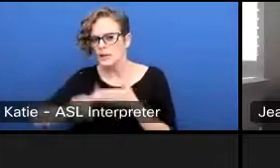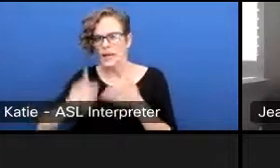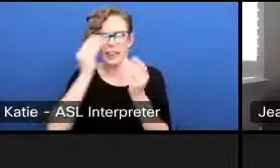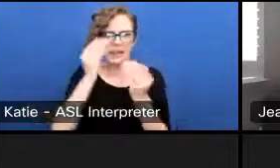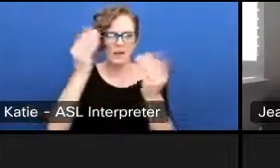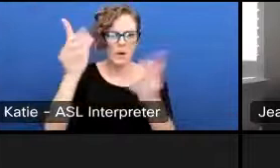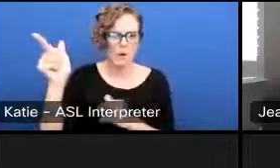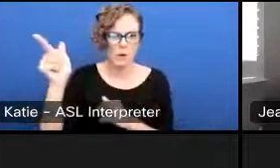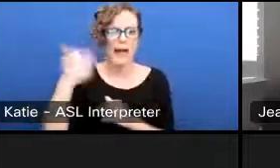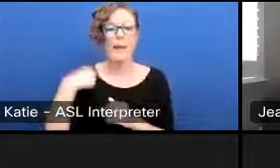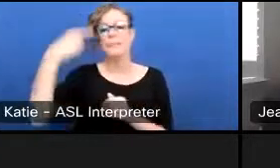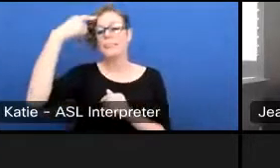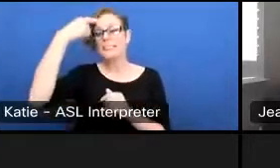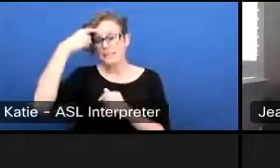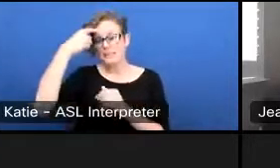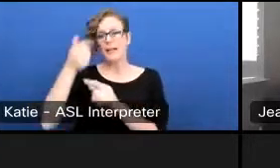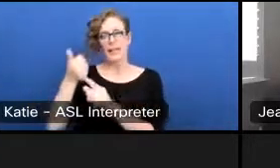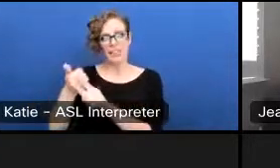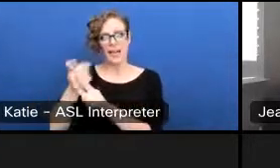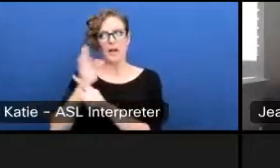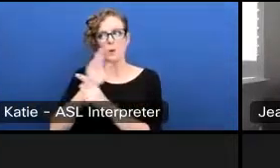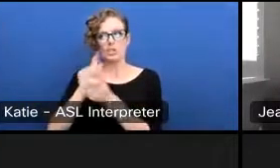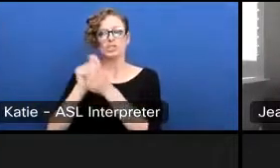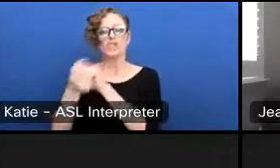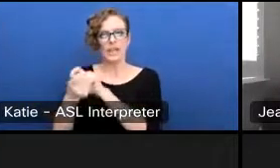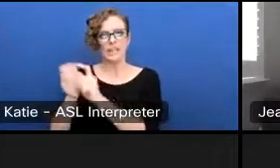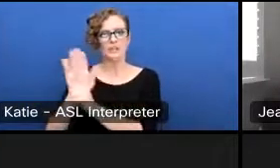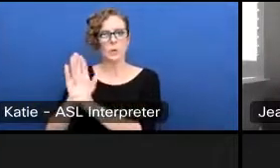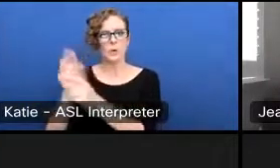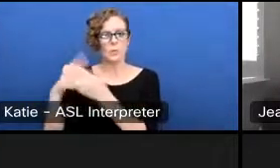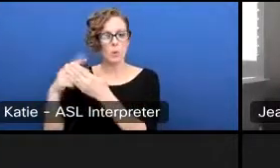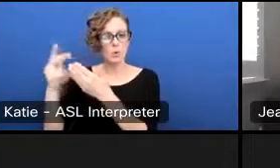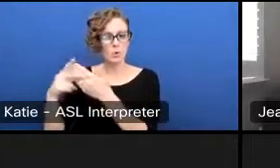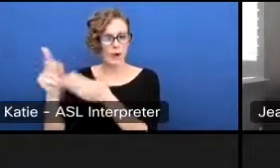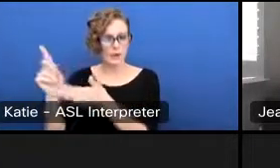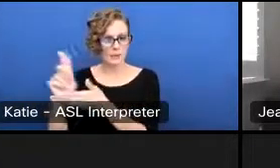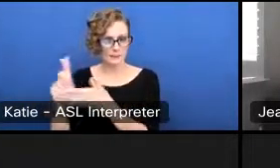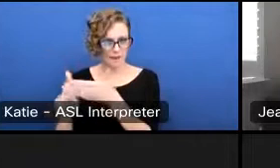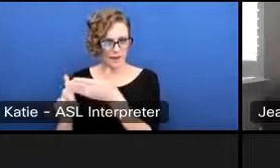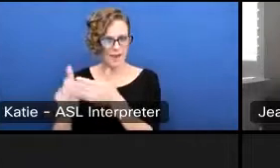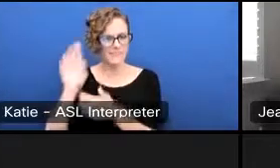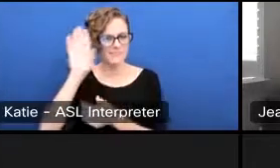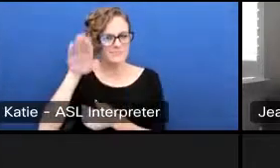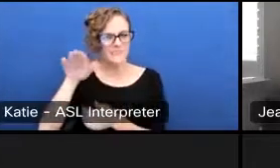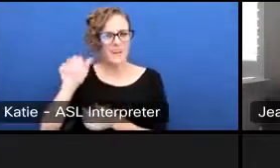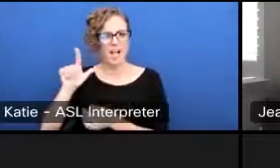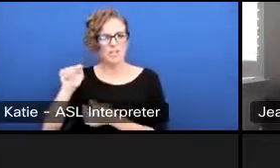I believe that would be a change to your program design once alternative services